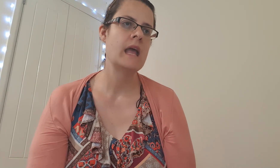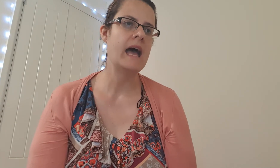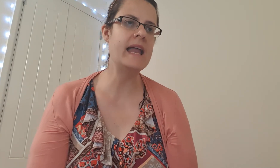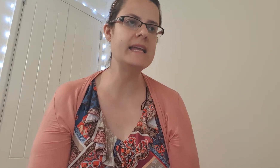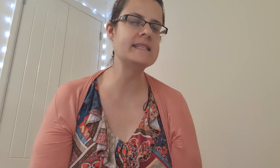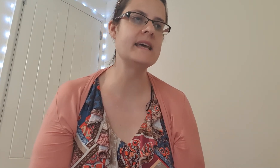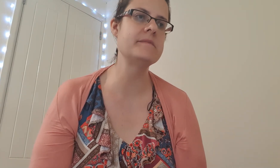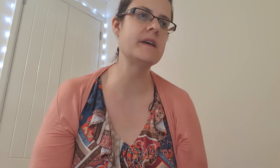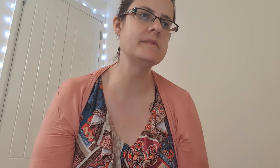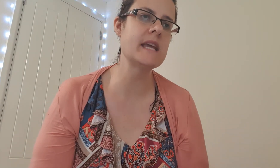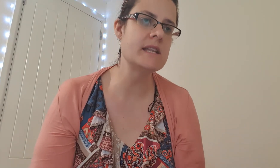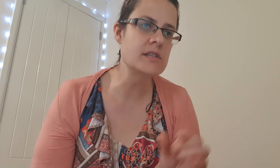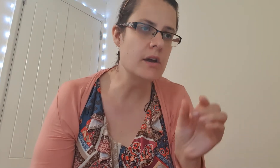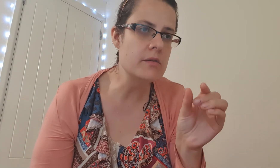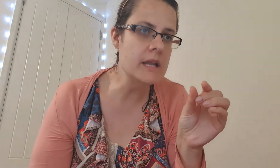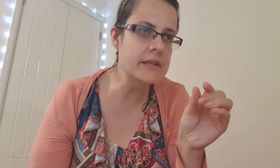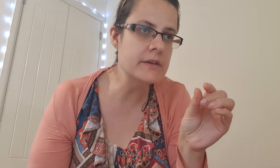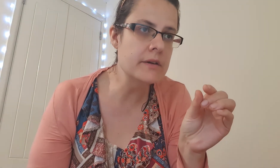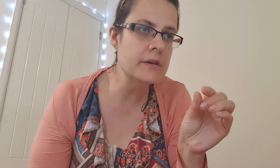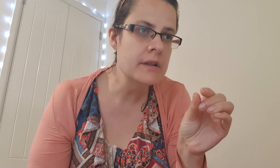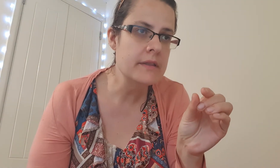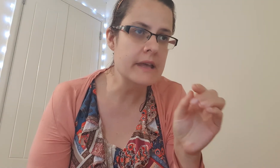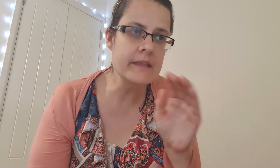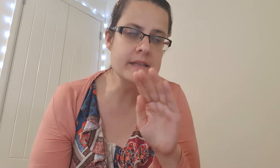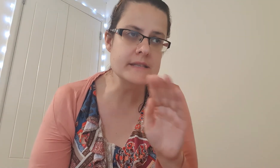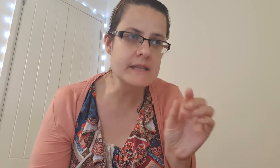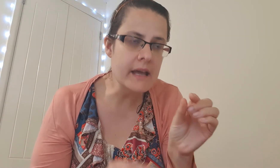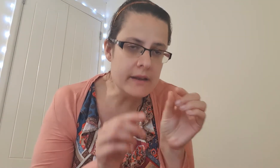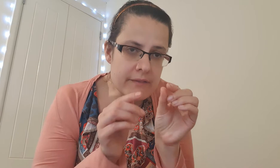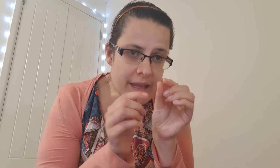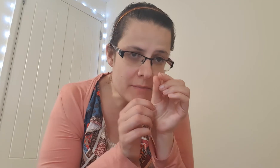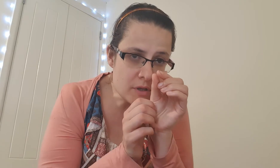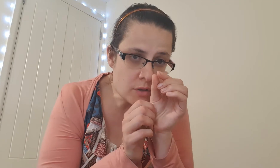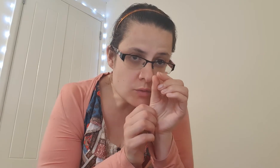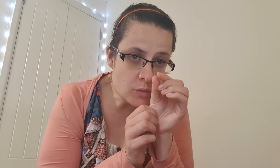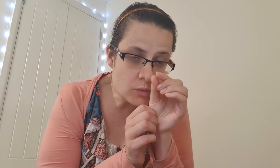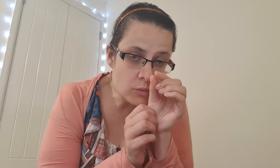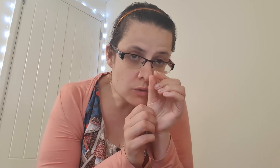And he sometimes gets so little that there's none of him at all.